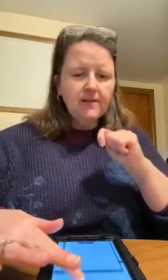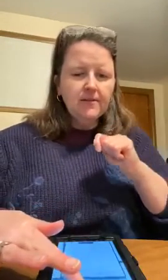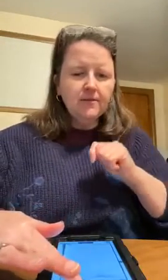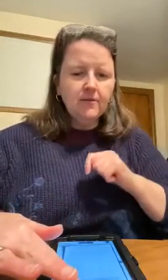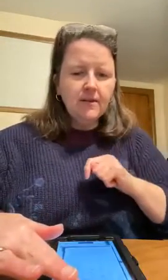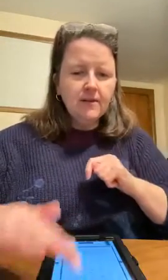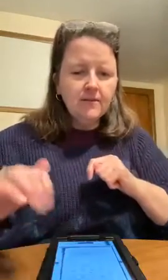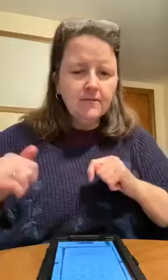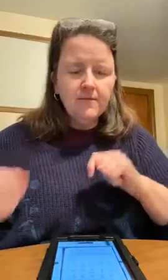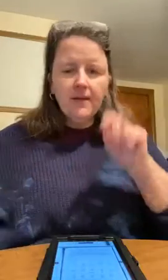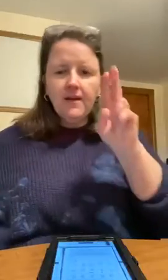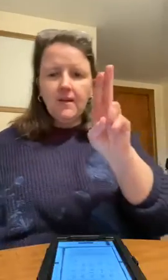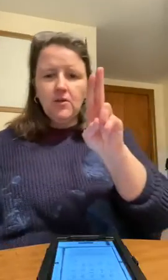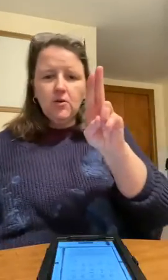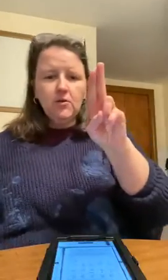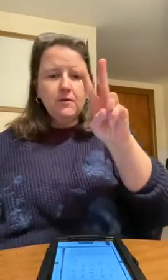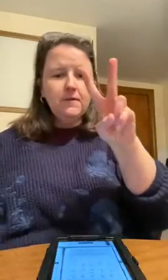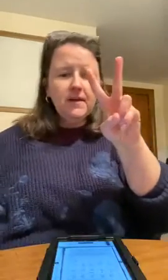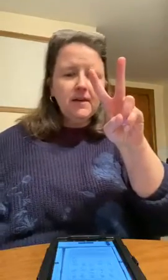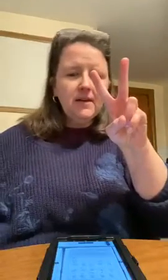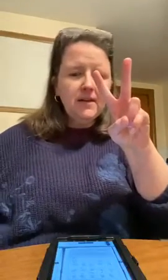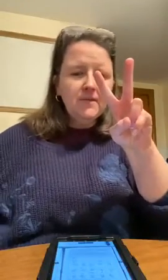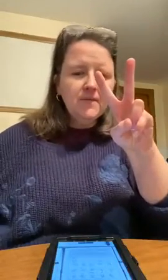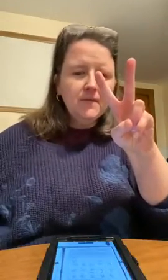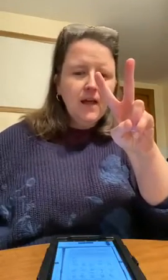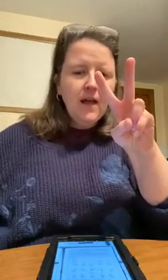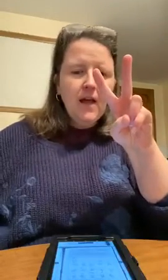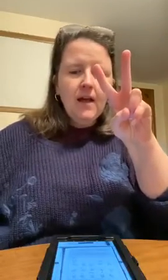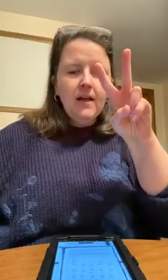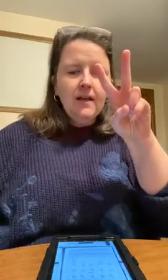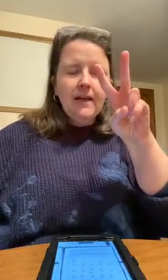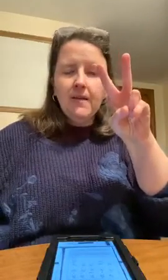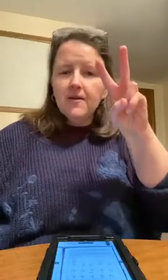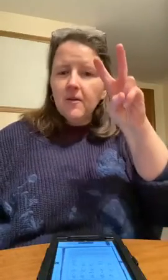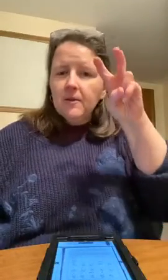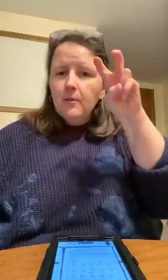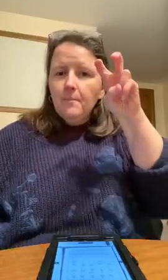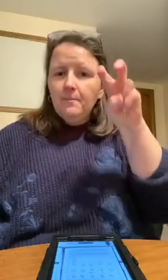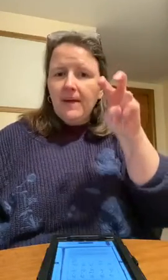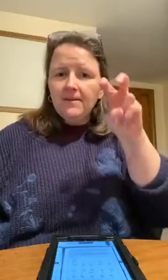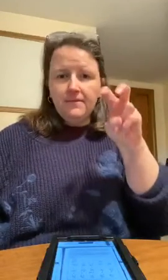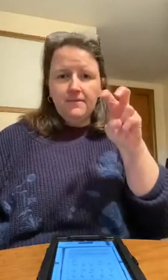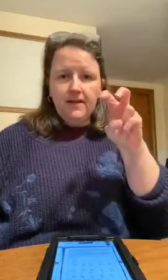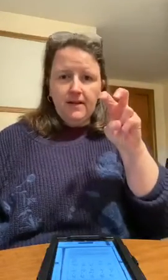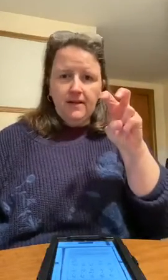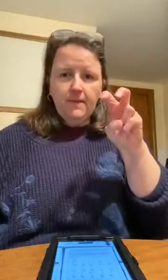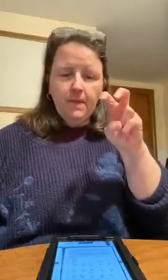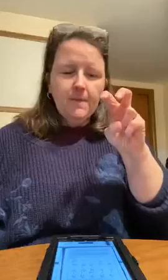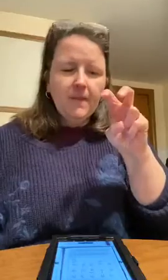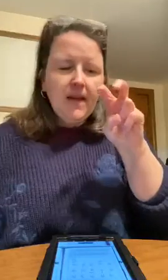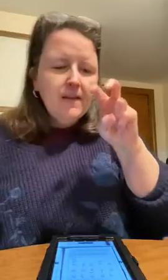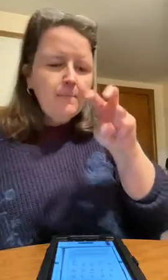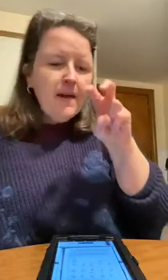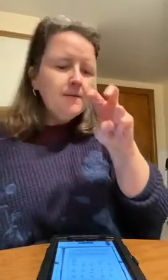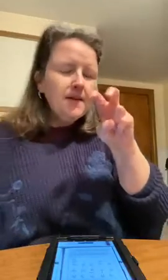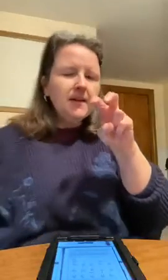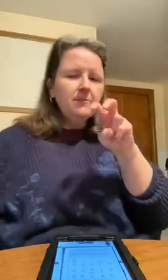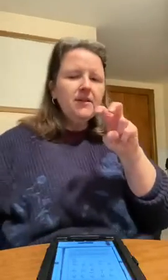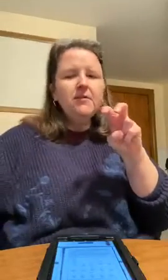scroll down, the U, the V. Now there's also a bent V, and the bent V can be used for a